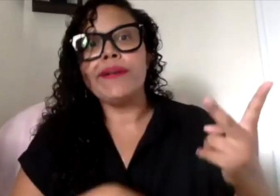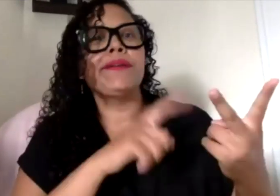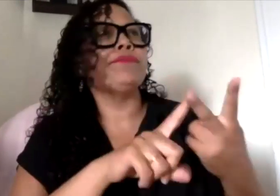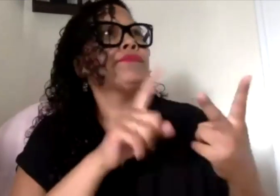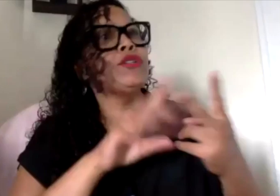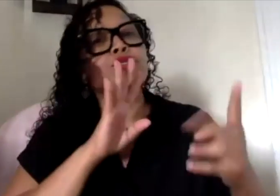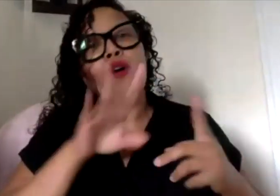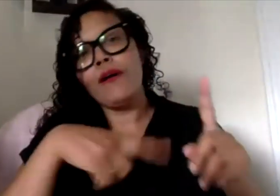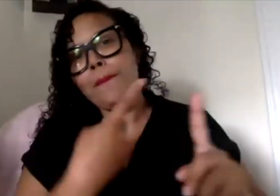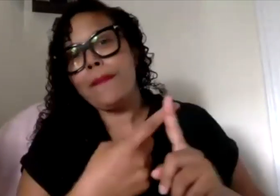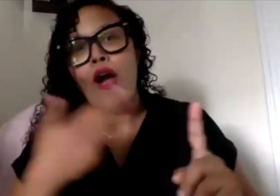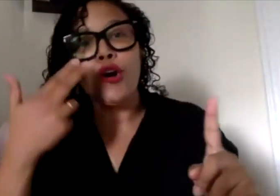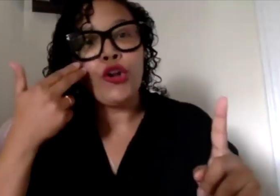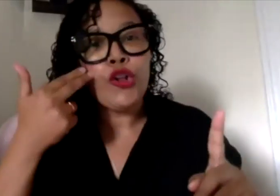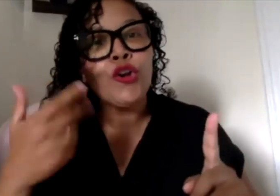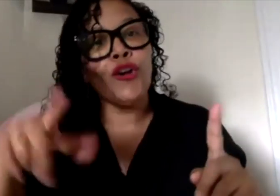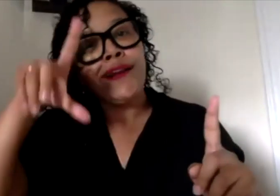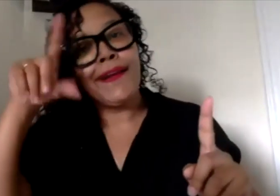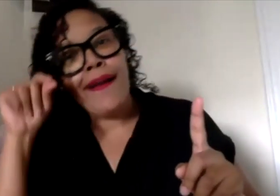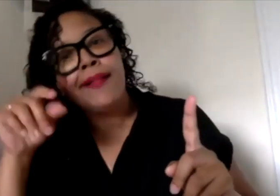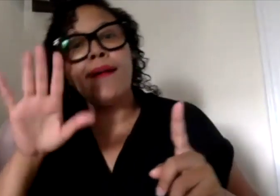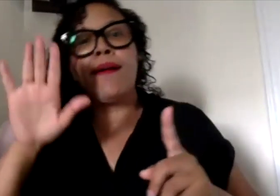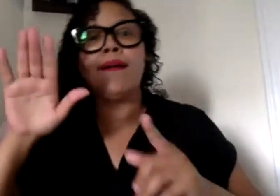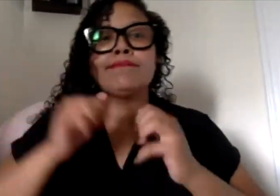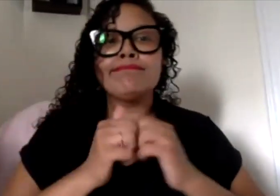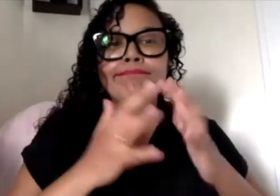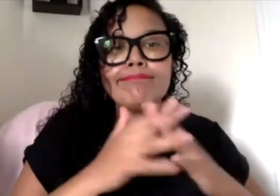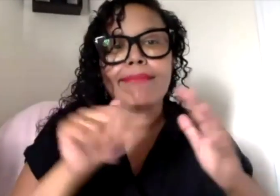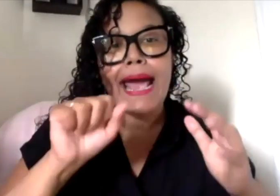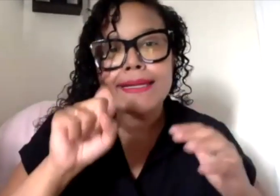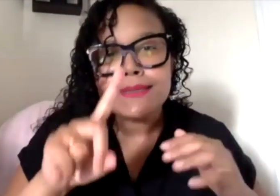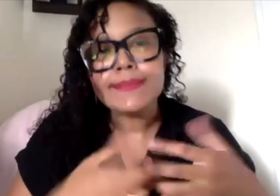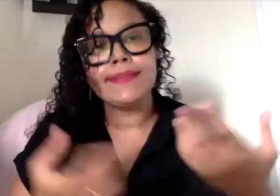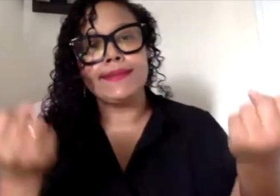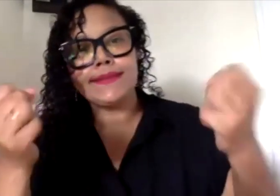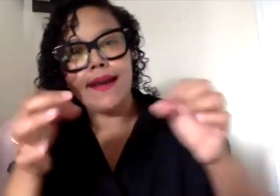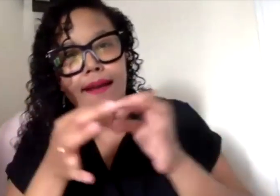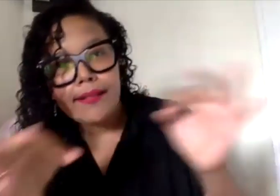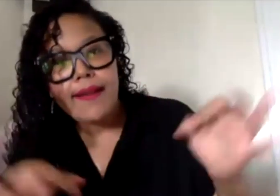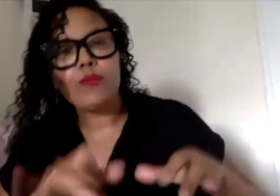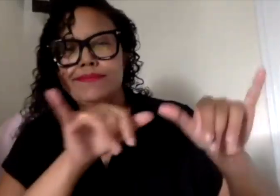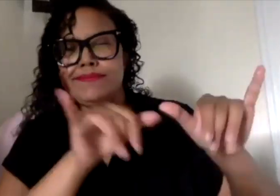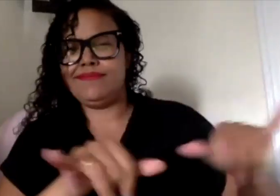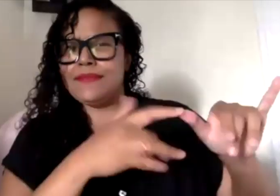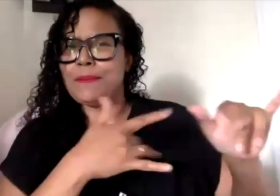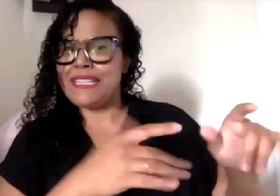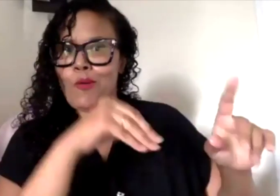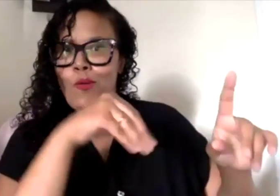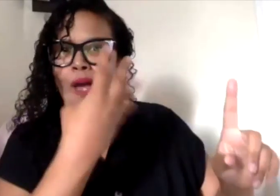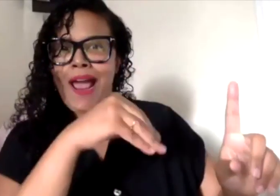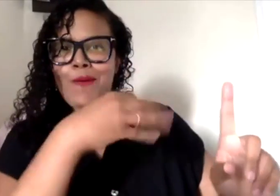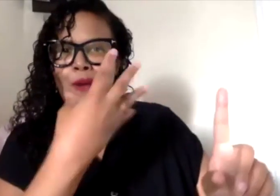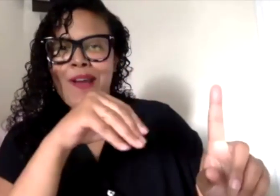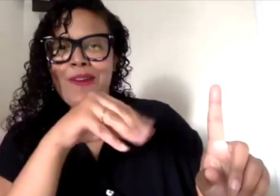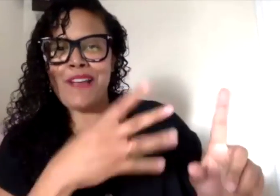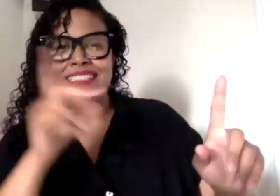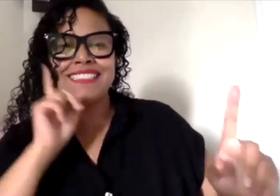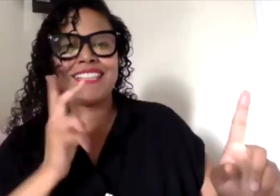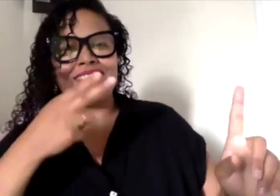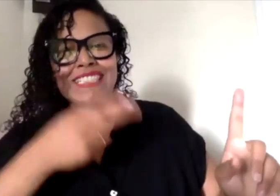President Now only as an option, talking about the Clare Center, talking about Gallaudet University, and American School for the